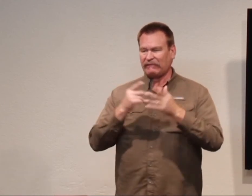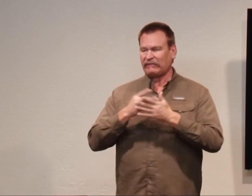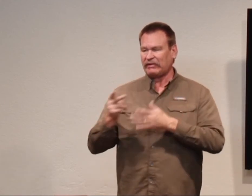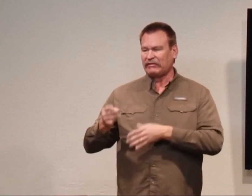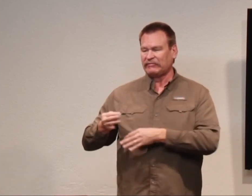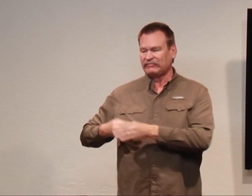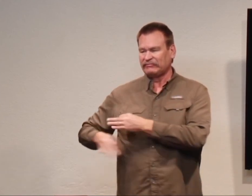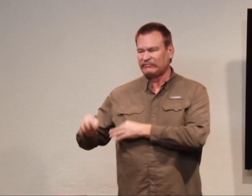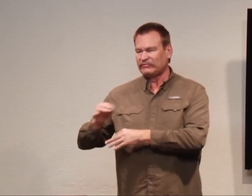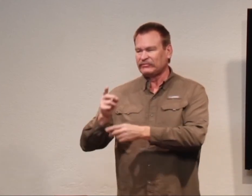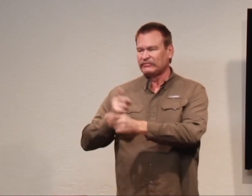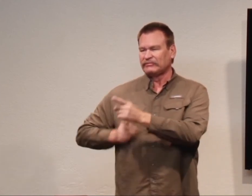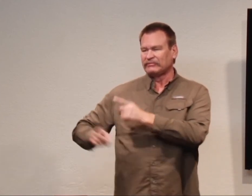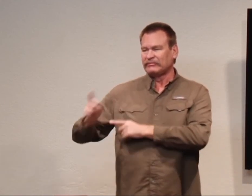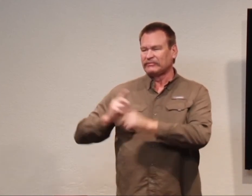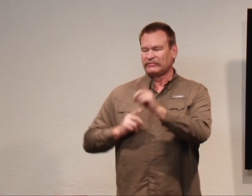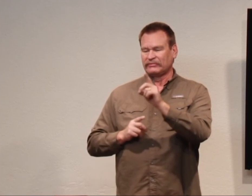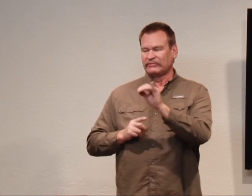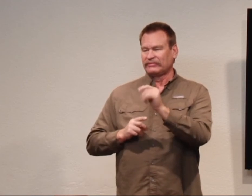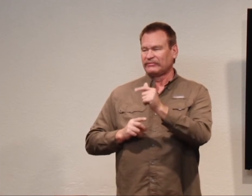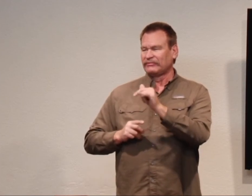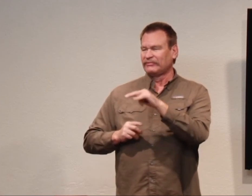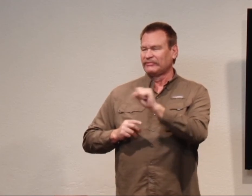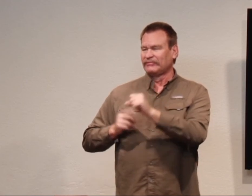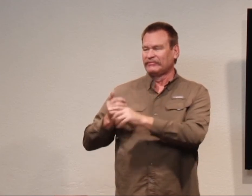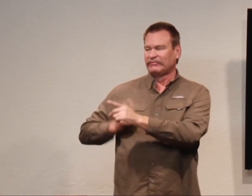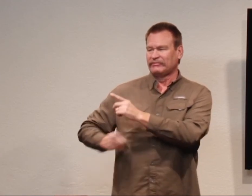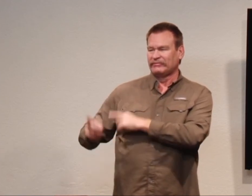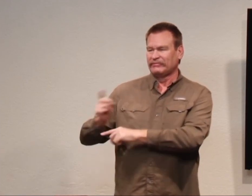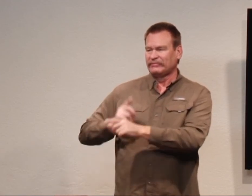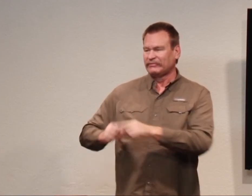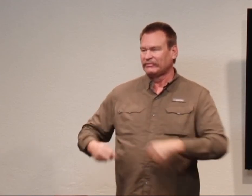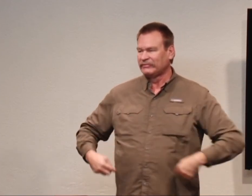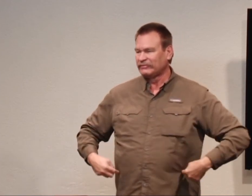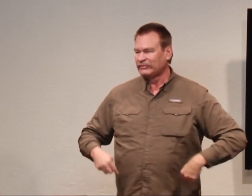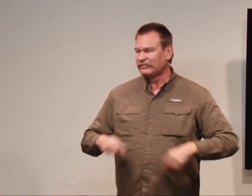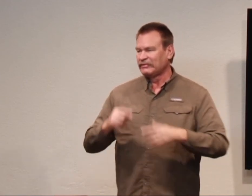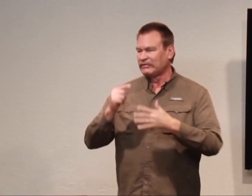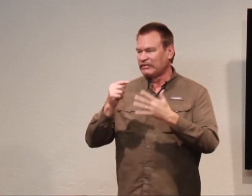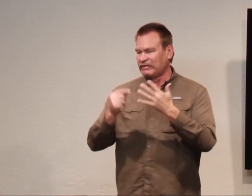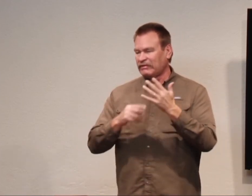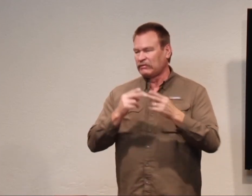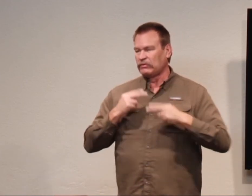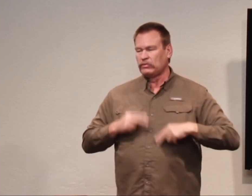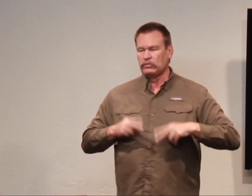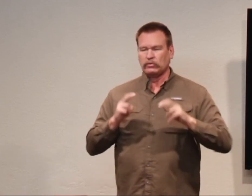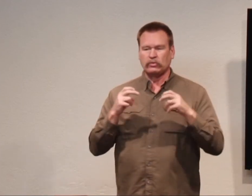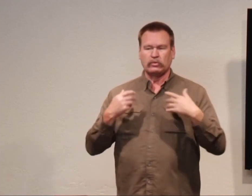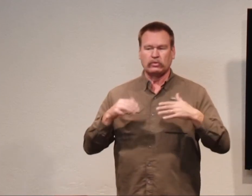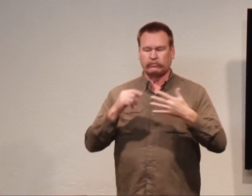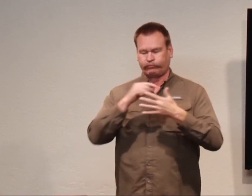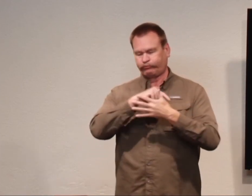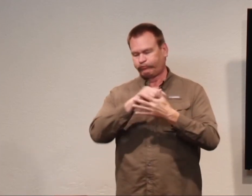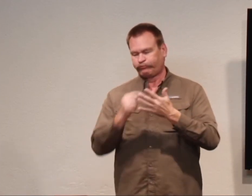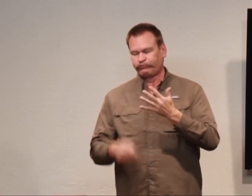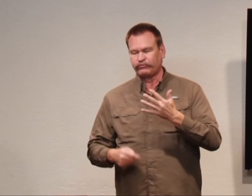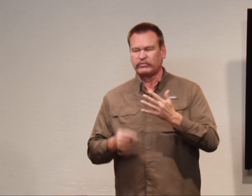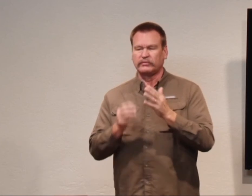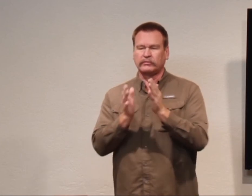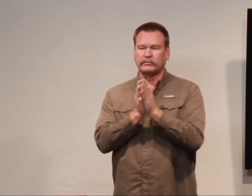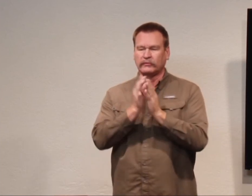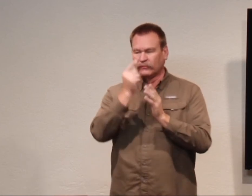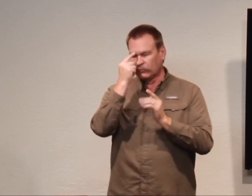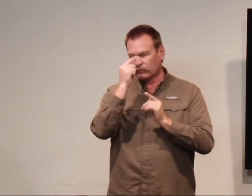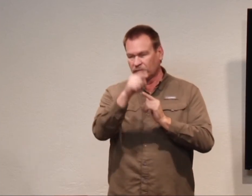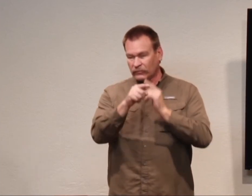in control. His kidneys are failing. And so I know he's on dialysis for that as well. So he has a lot of health issues. So please begin